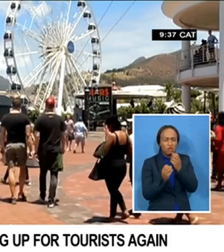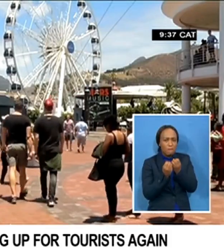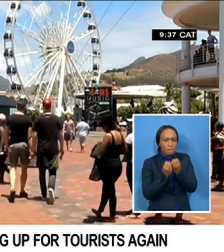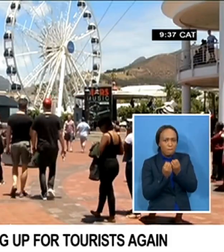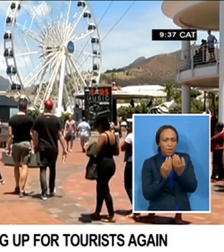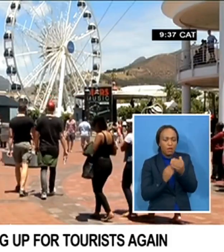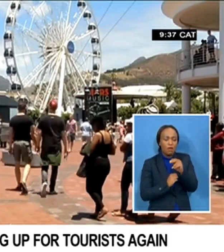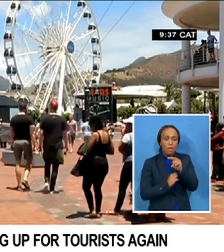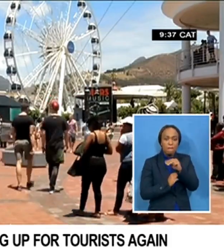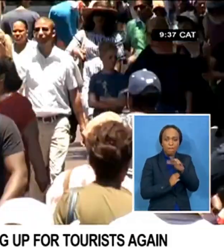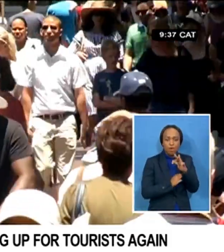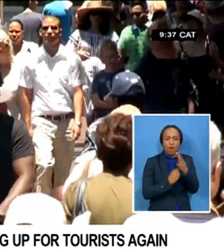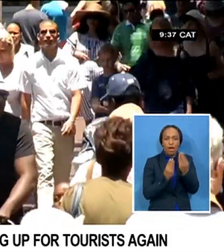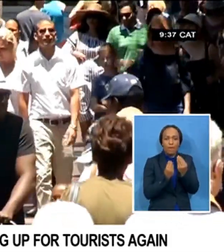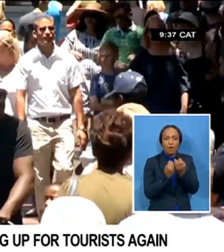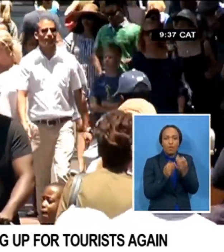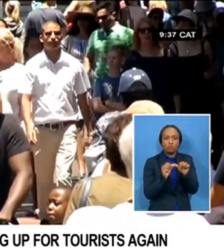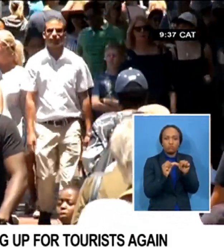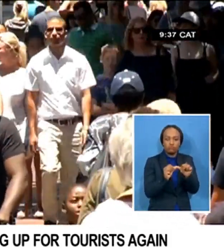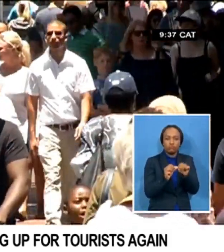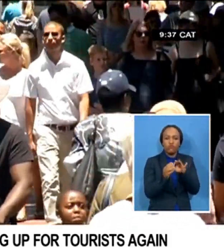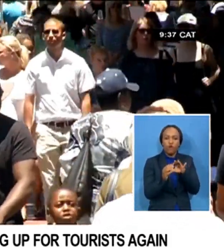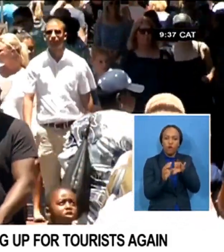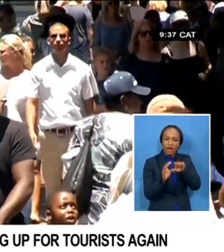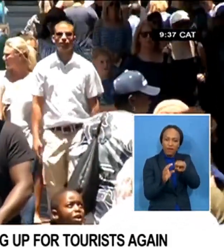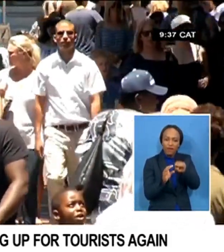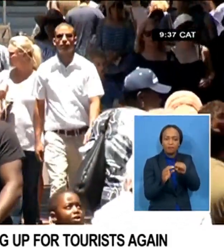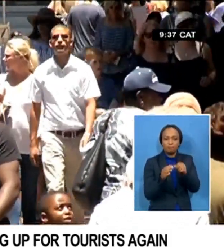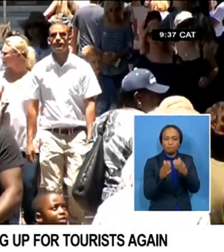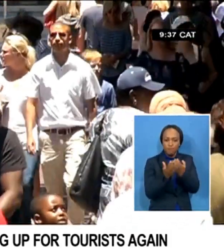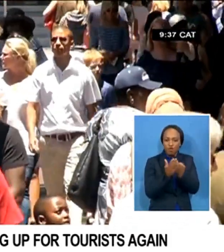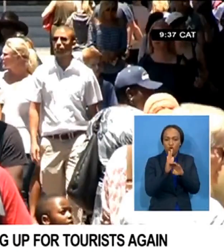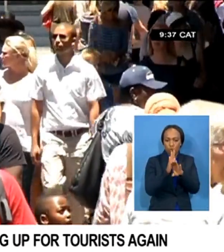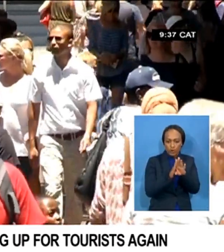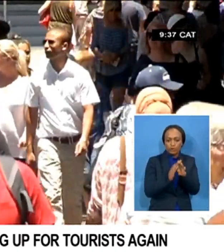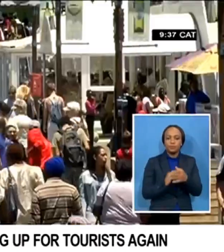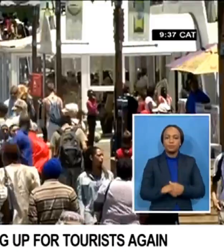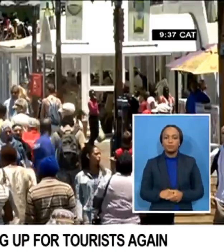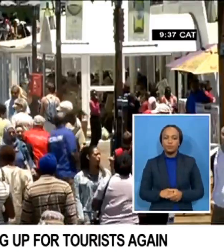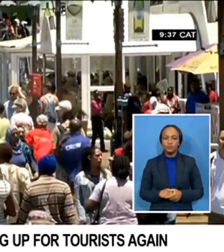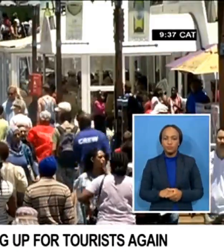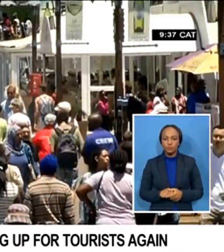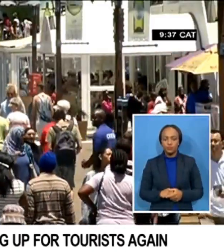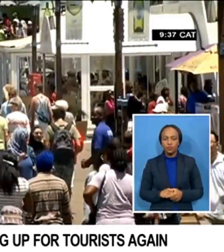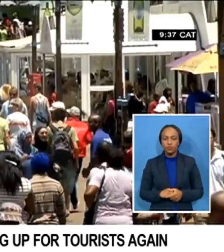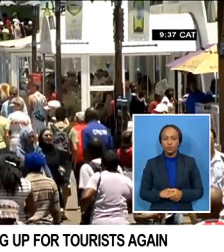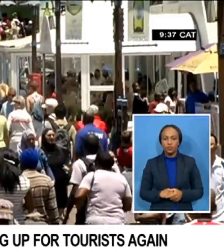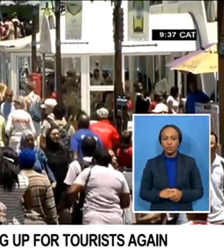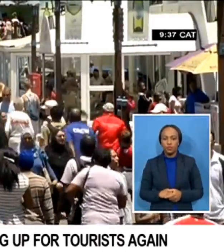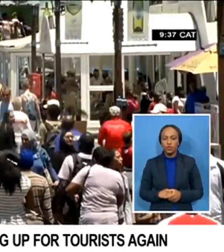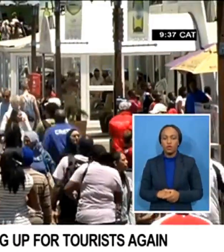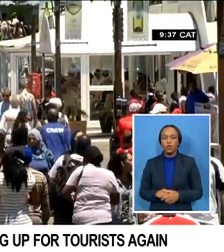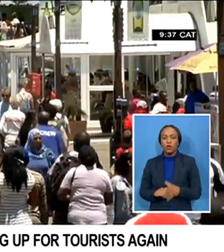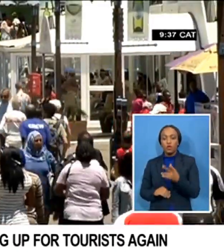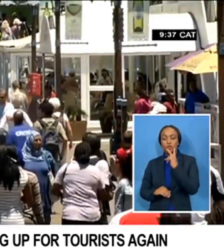journey. We need to assess, for example, the impact of the capacity restrictions for indoor